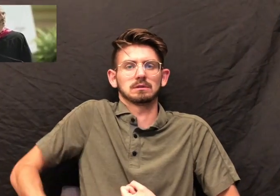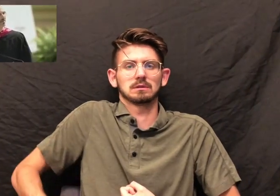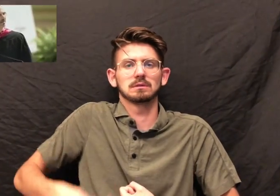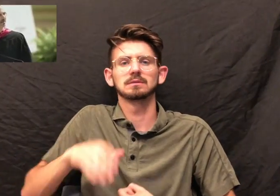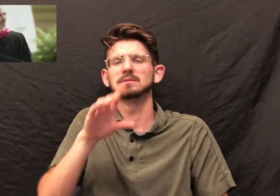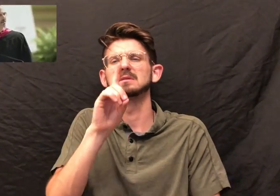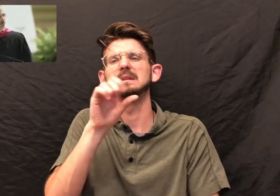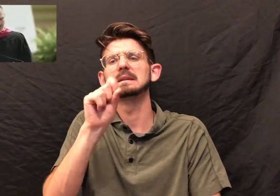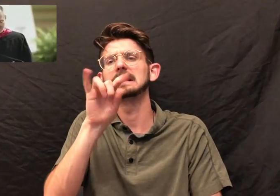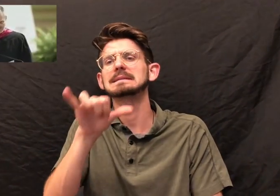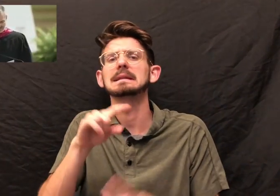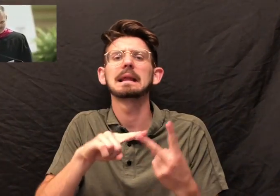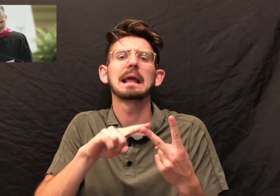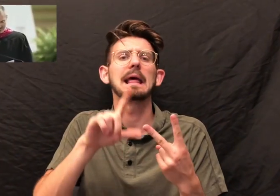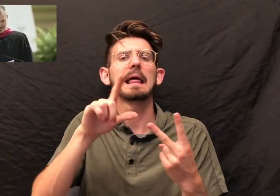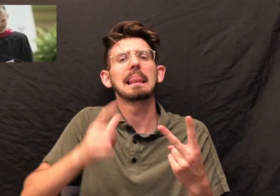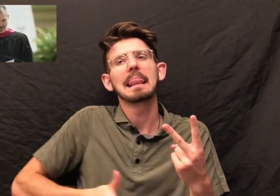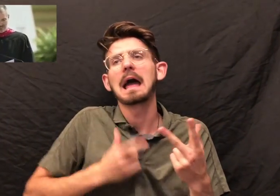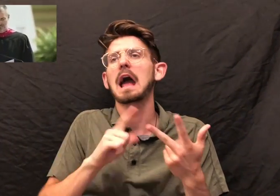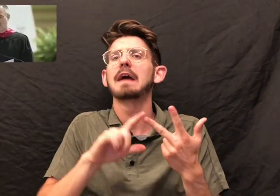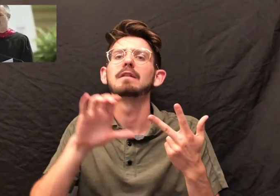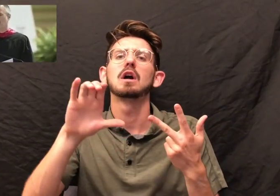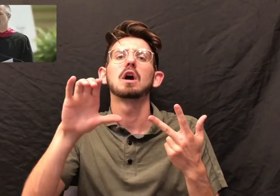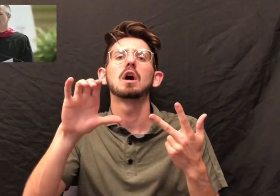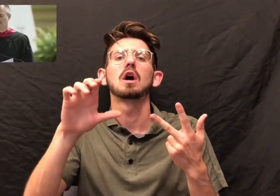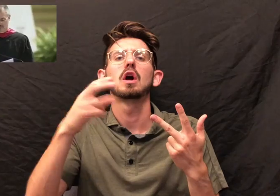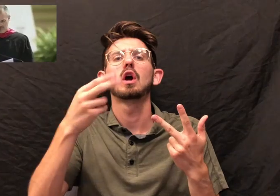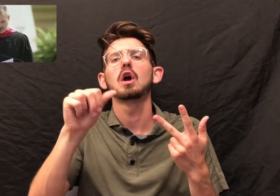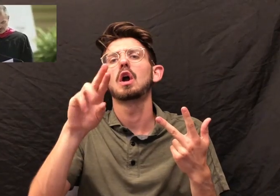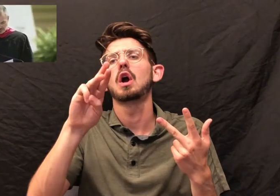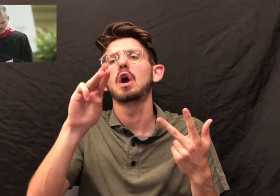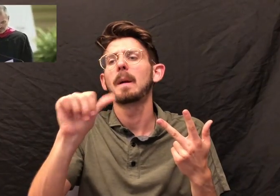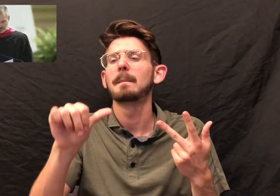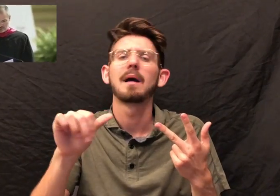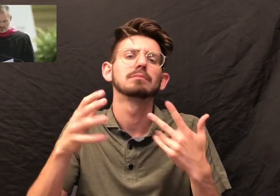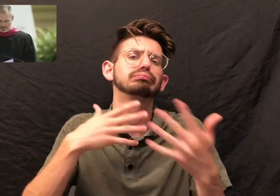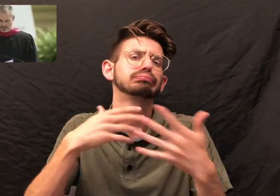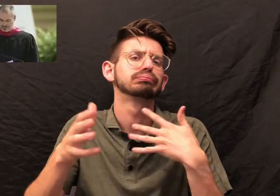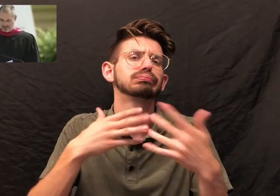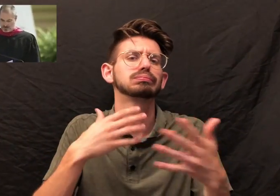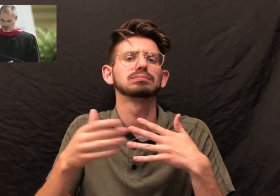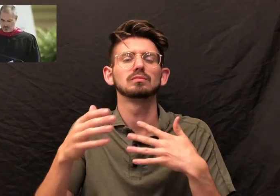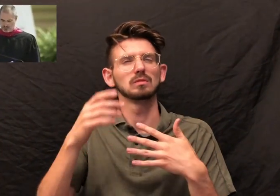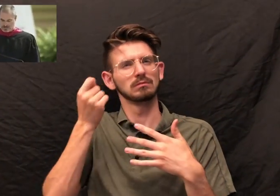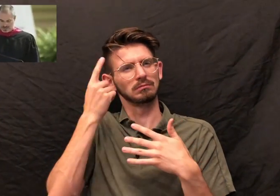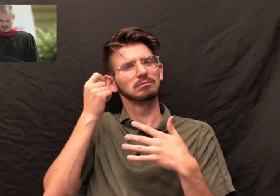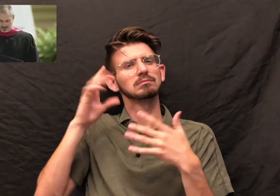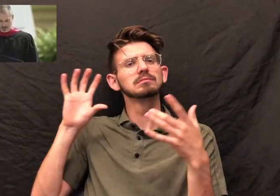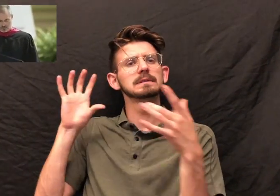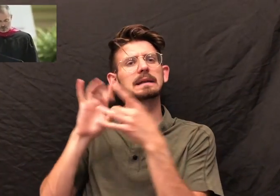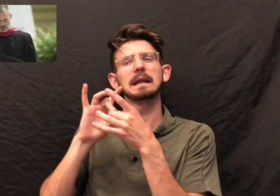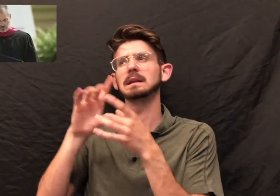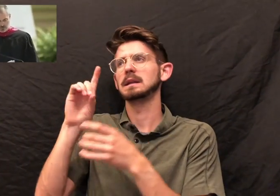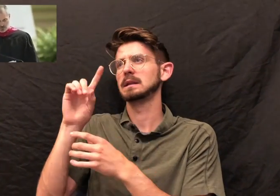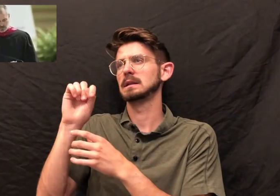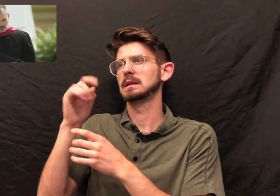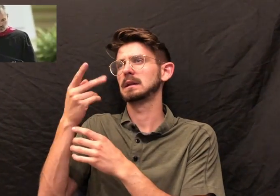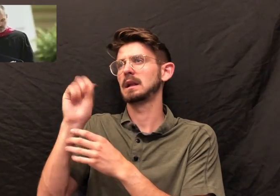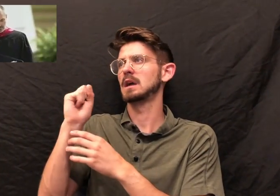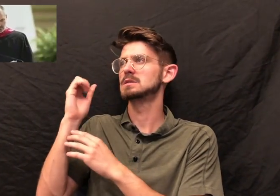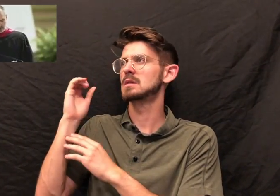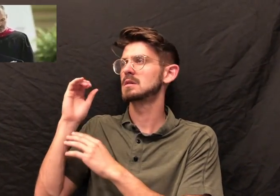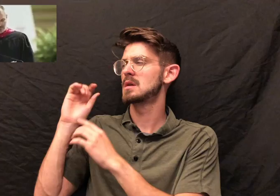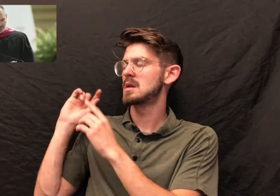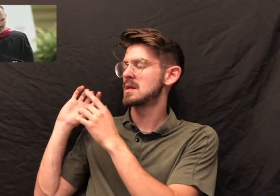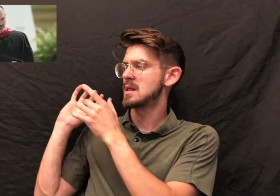whatever. Because believing that the dots will connect down the road will give you the confidence to follow your heart even when it leads